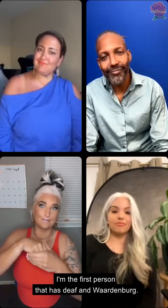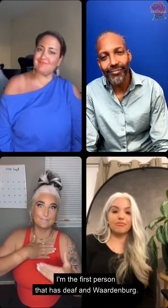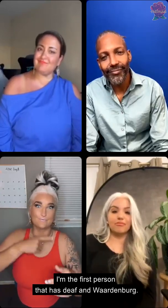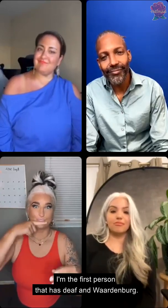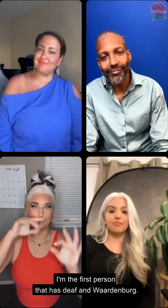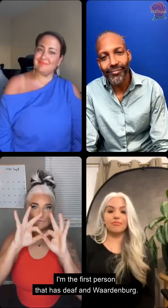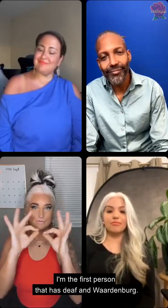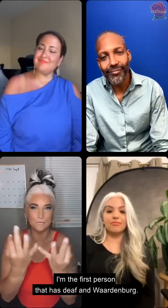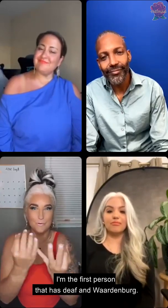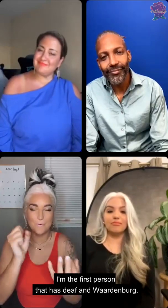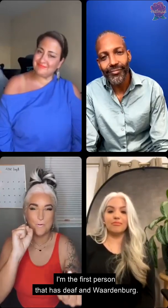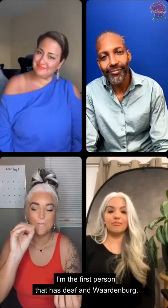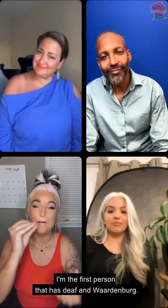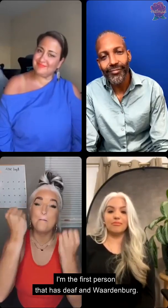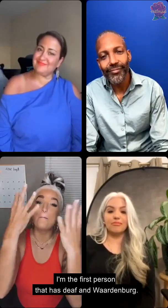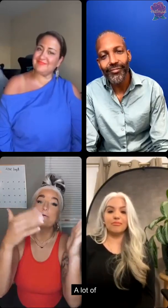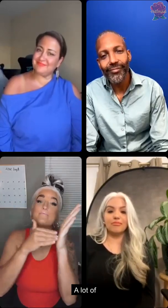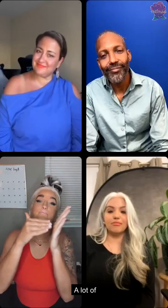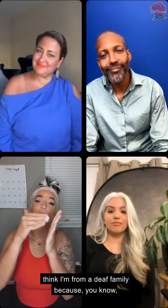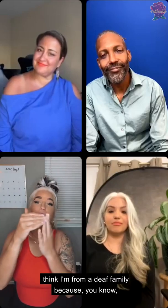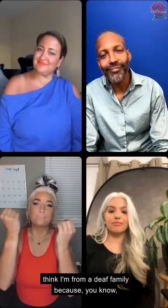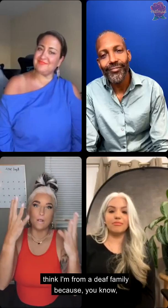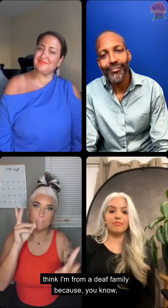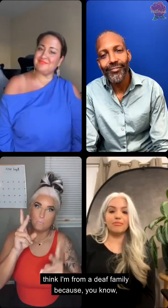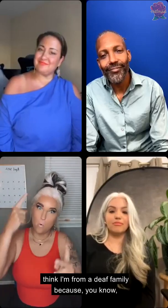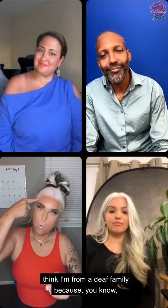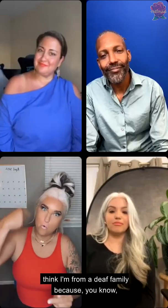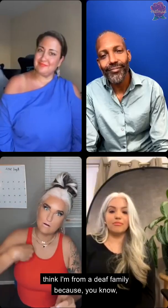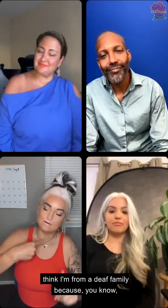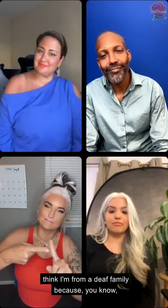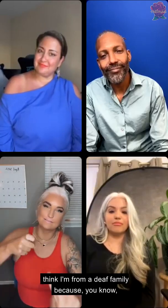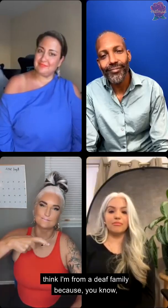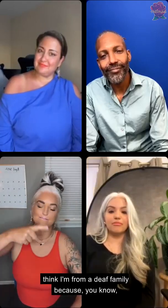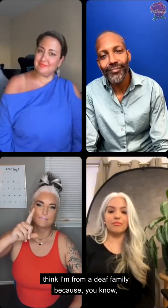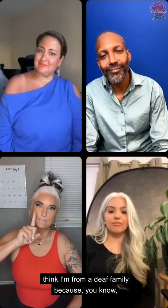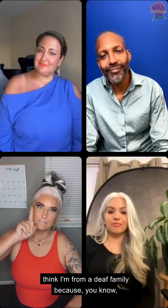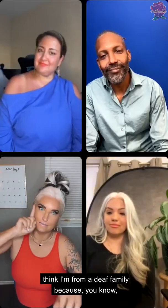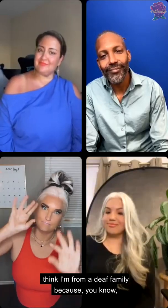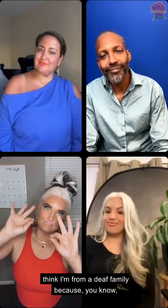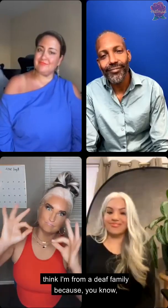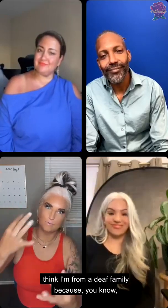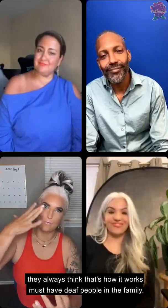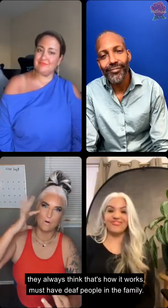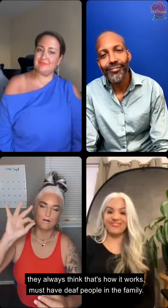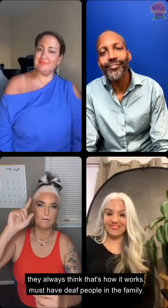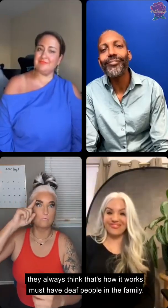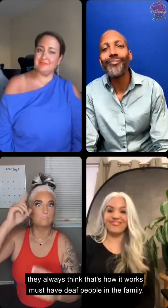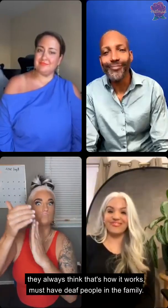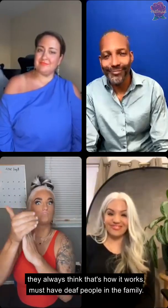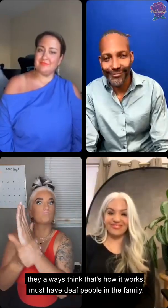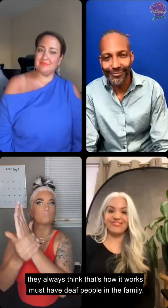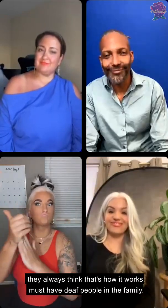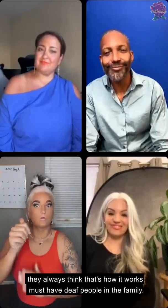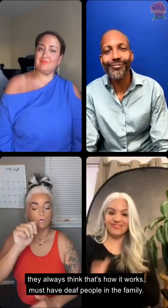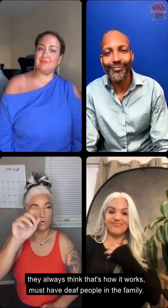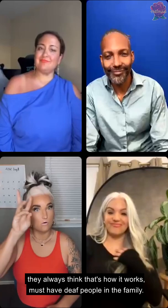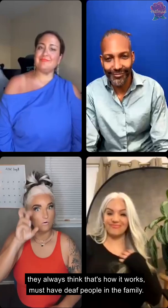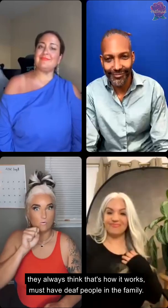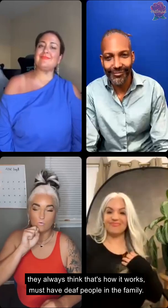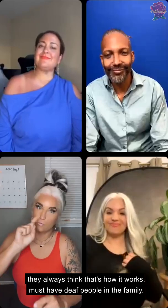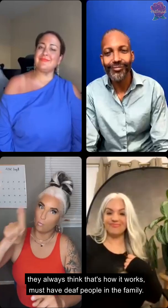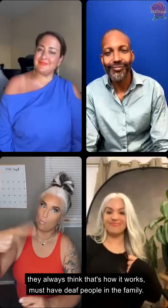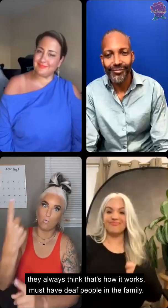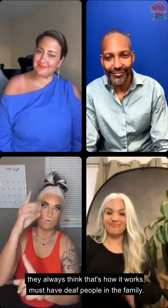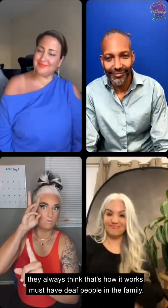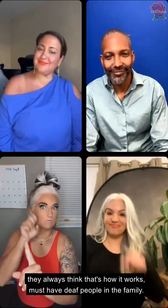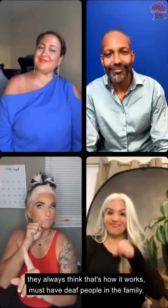person that has deaf and Wardenbergs. A lot of people think I'm from a deaf family because they always think